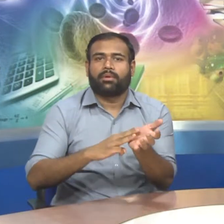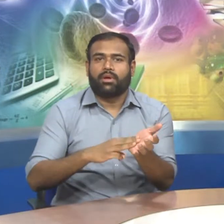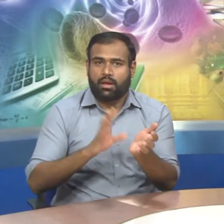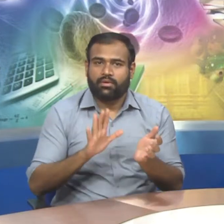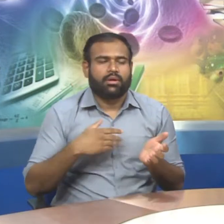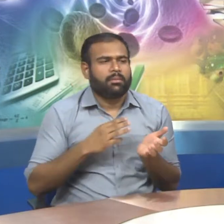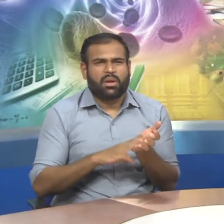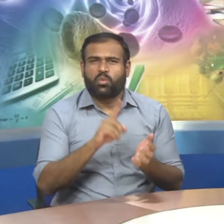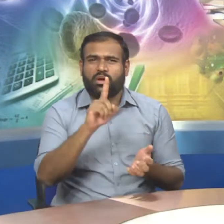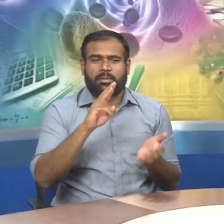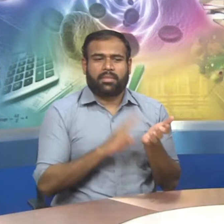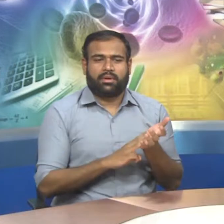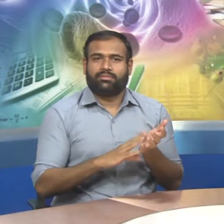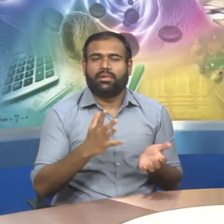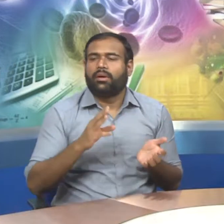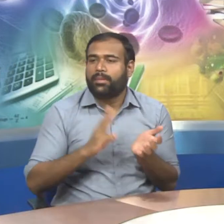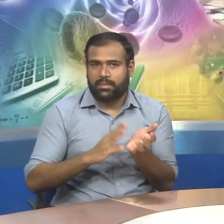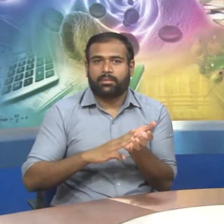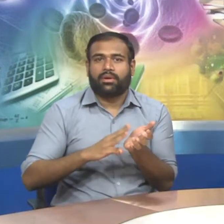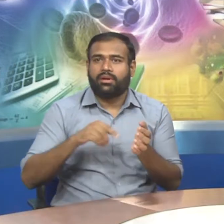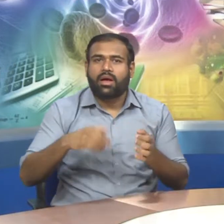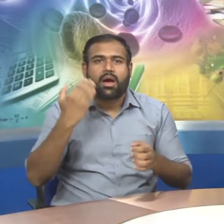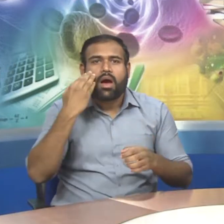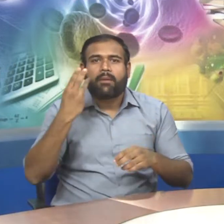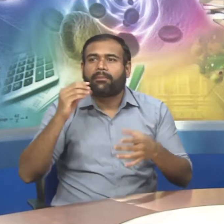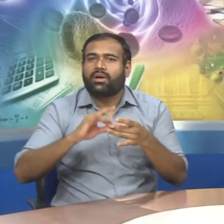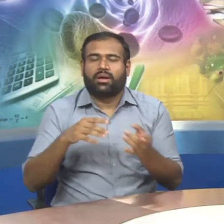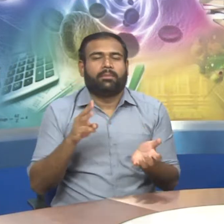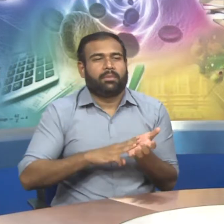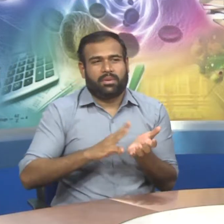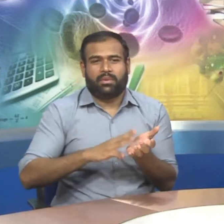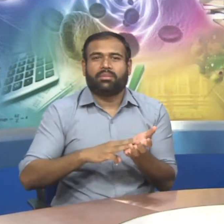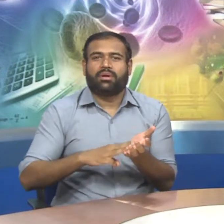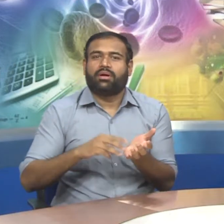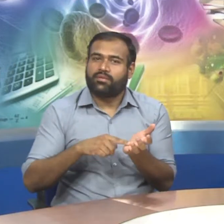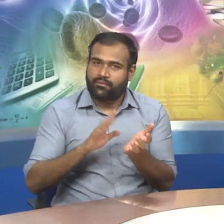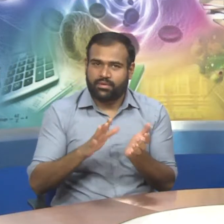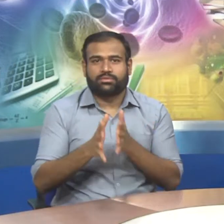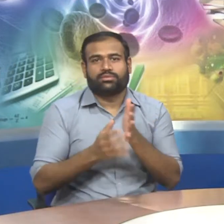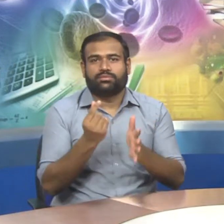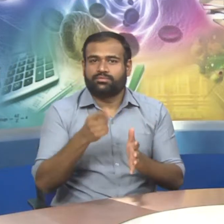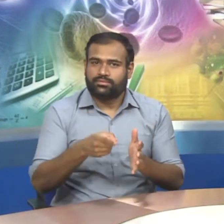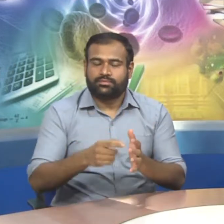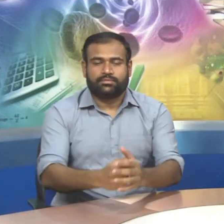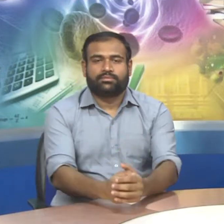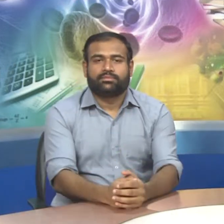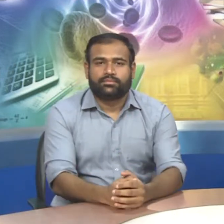This is Monday. For Monday we use only M, but no, we do M for 2 times.